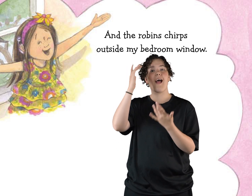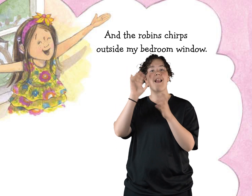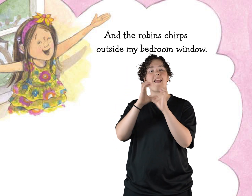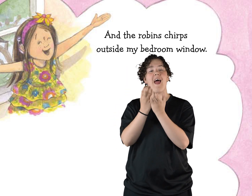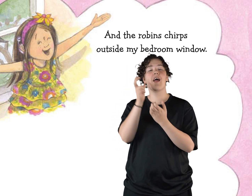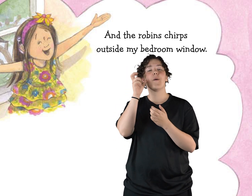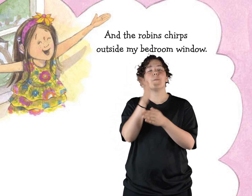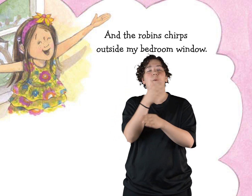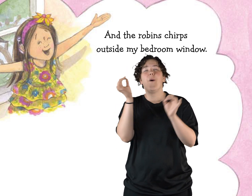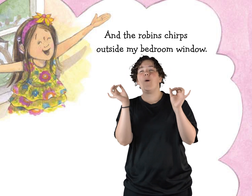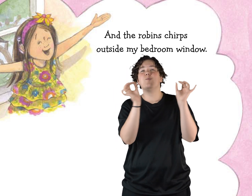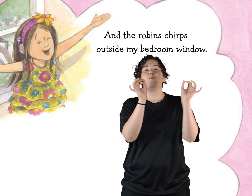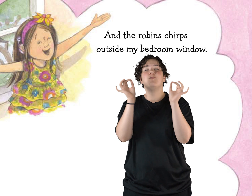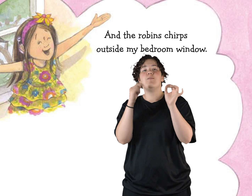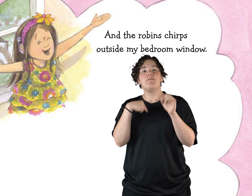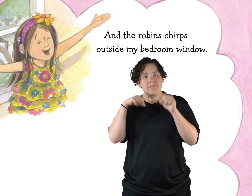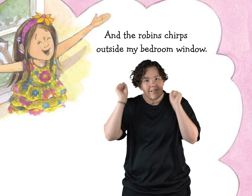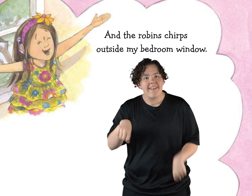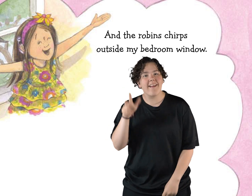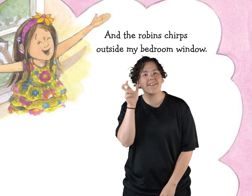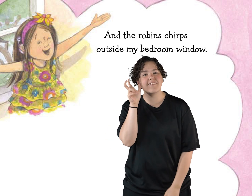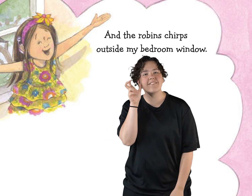And the robins chirp outside my bedroom window?